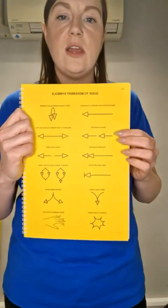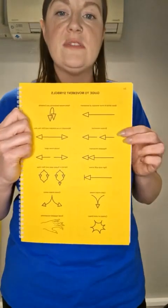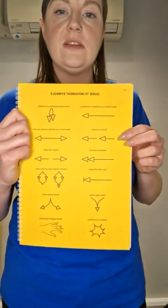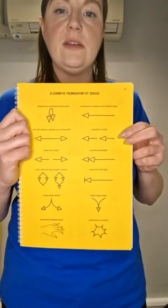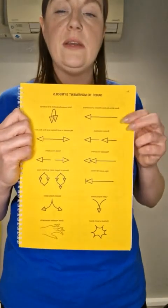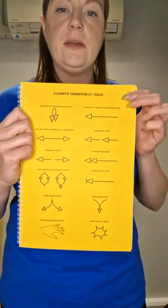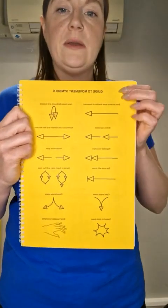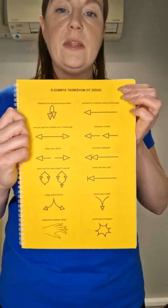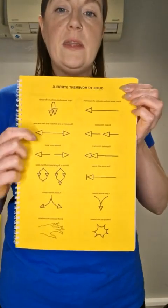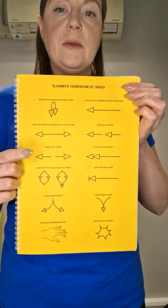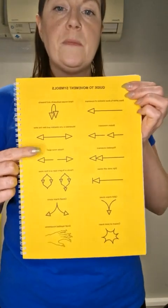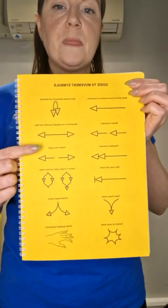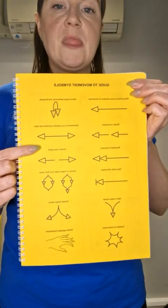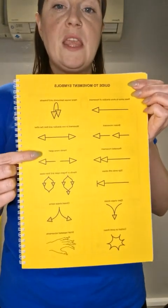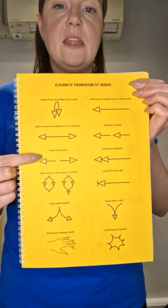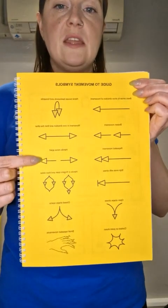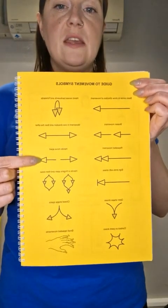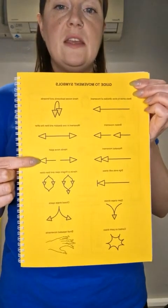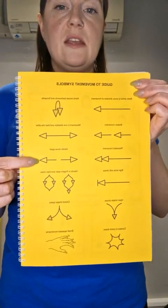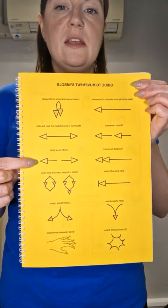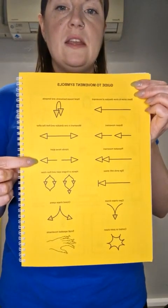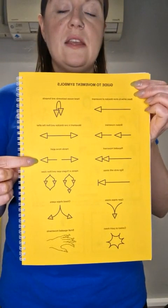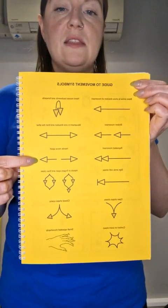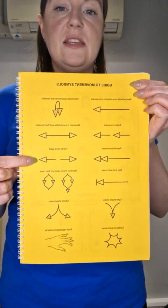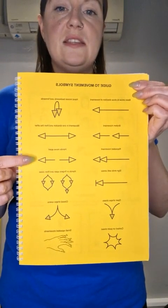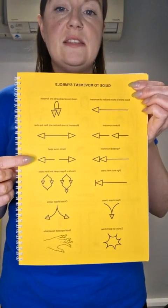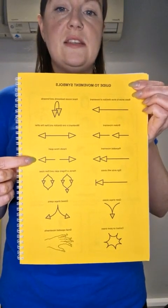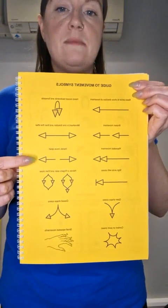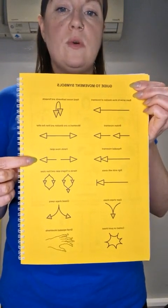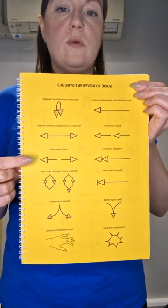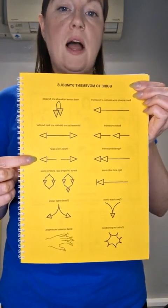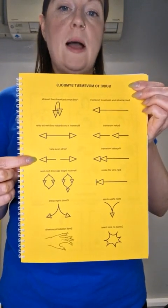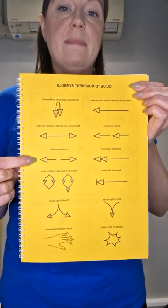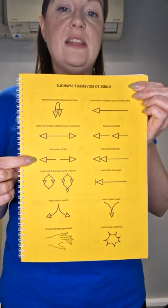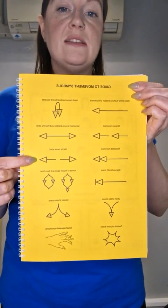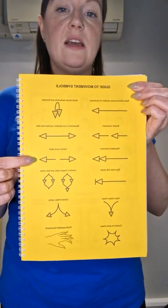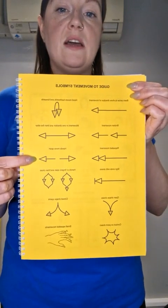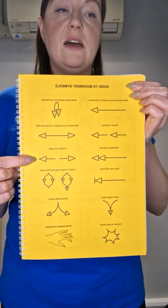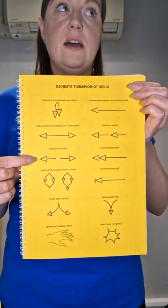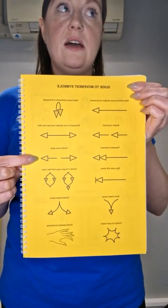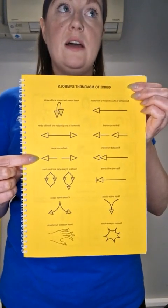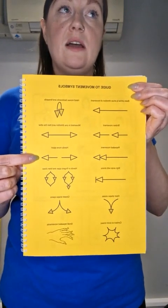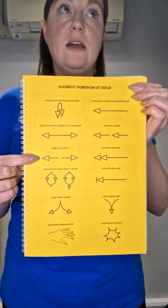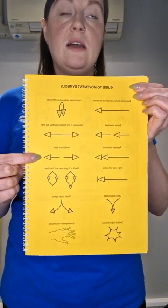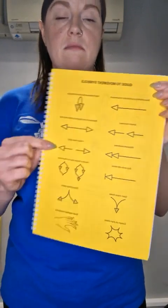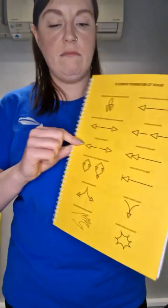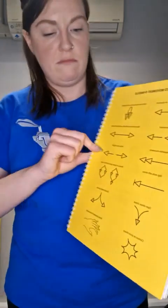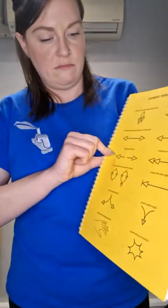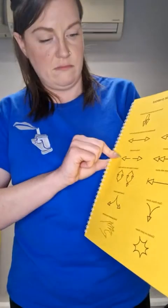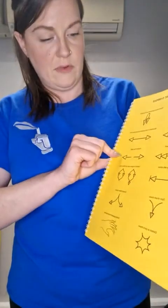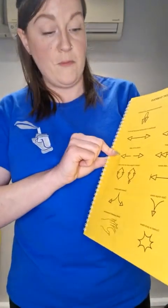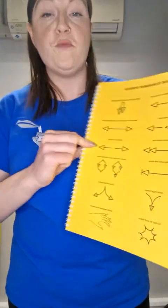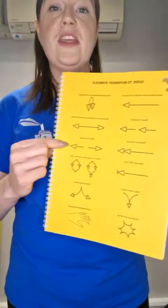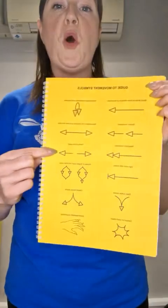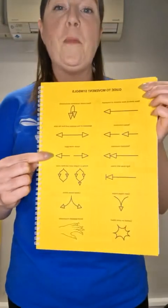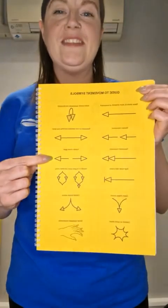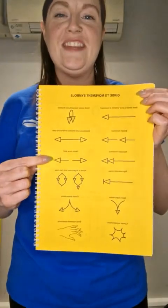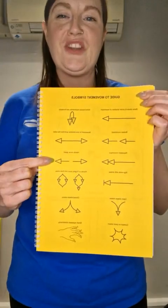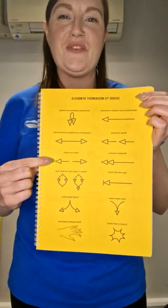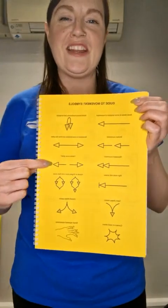times. This symbol means a movement in opposite